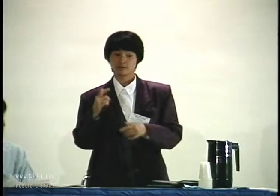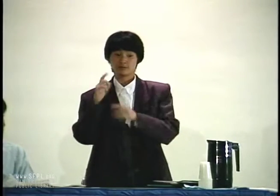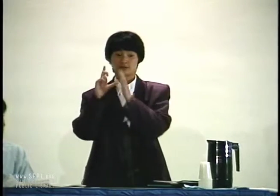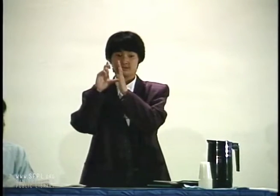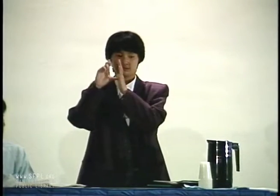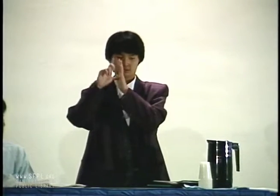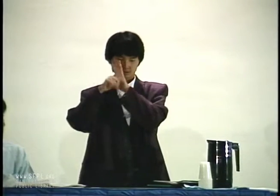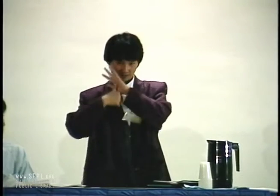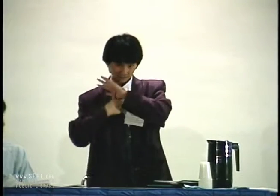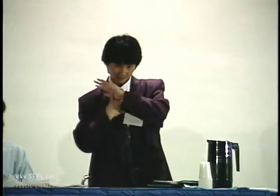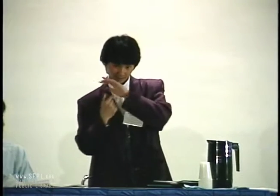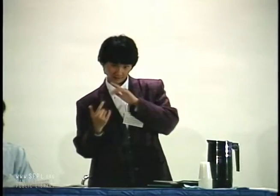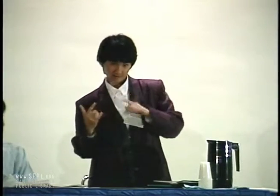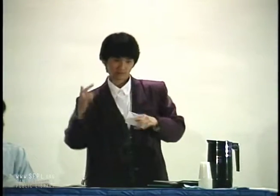And I tried to learn Cantonese.